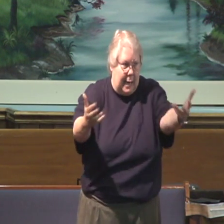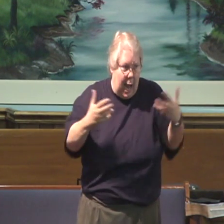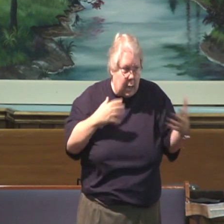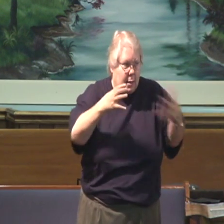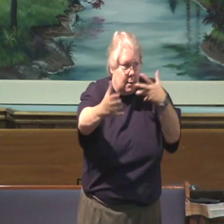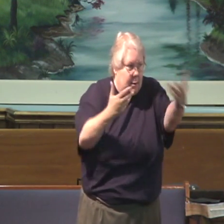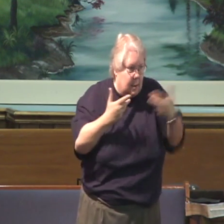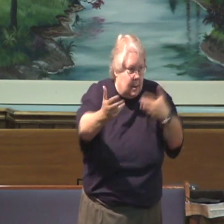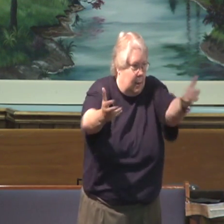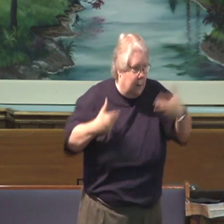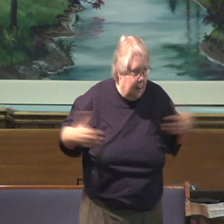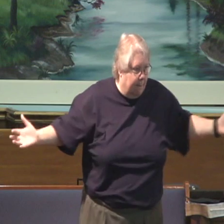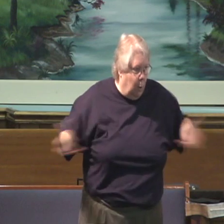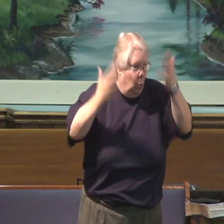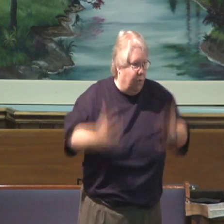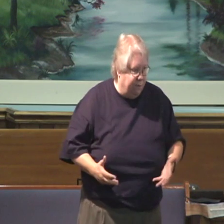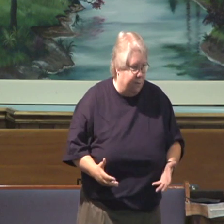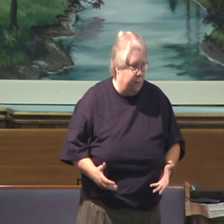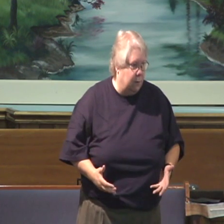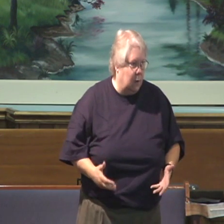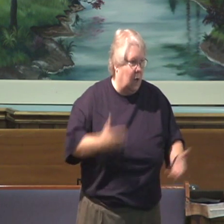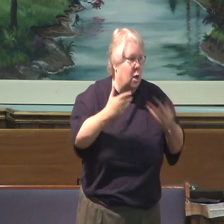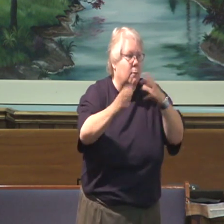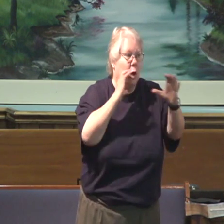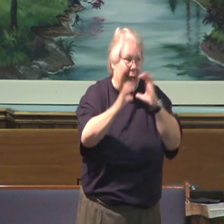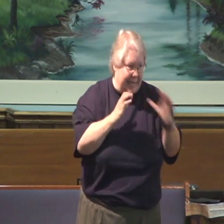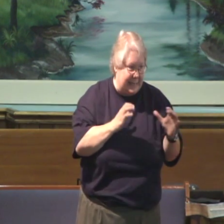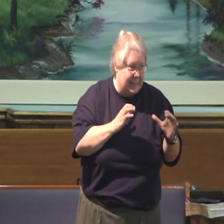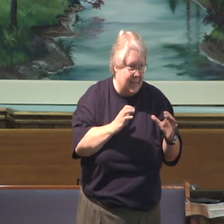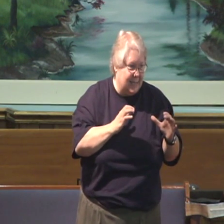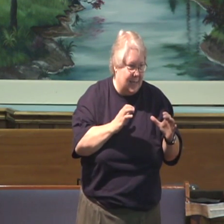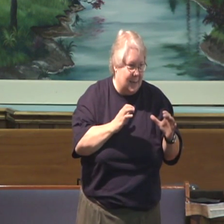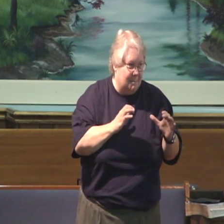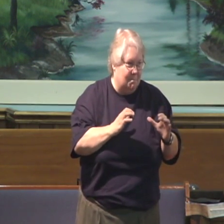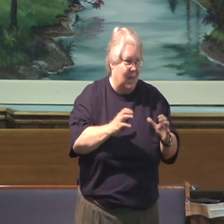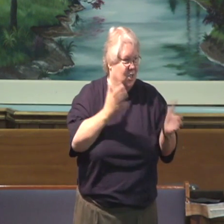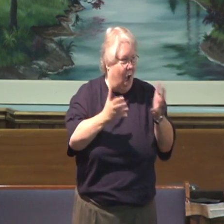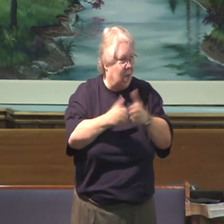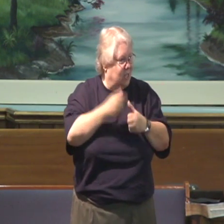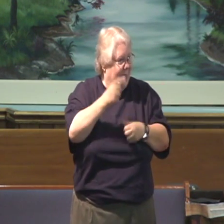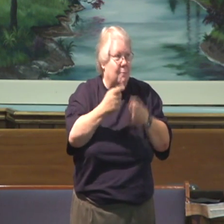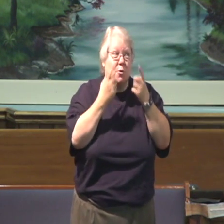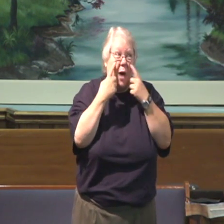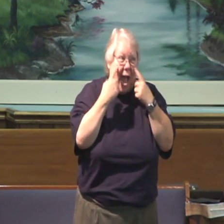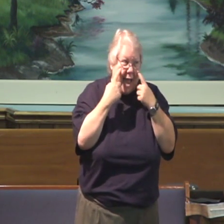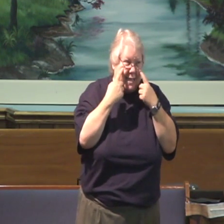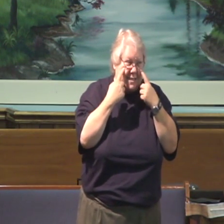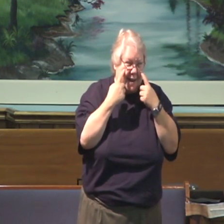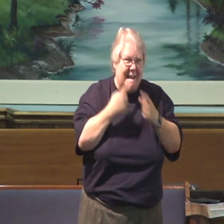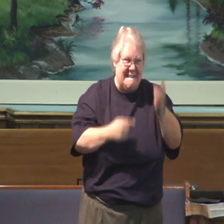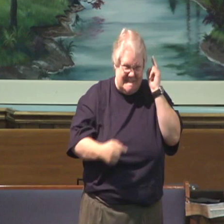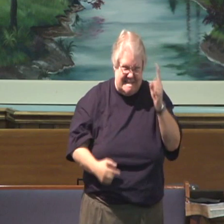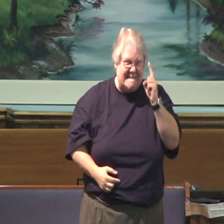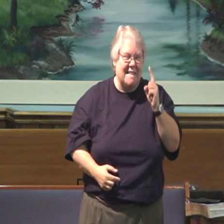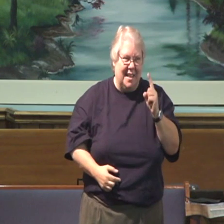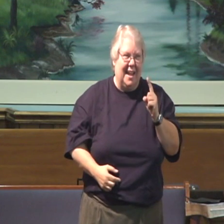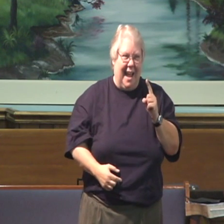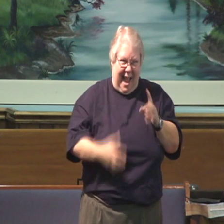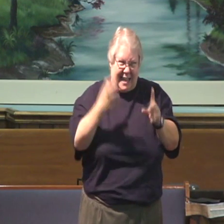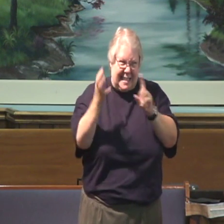cannot move and communicate. But talking to him through eyes, I